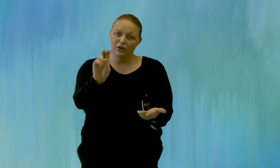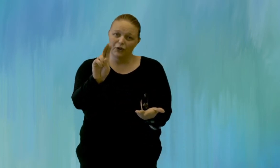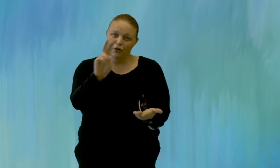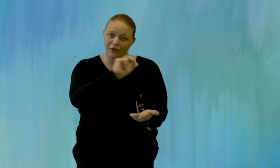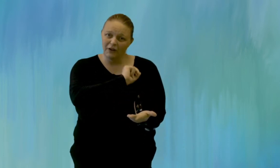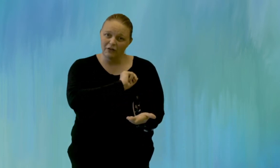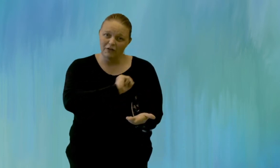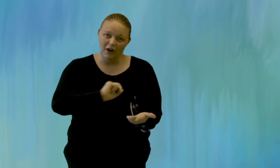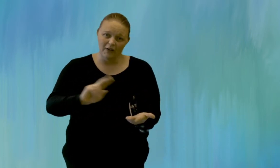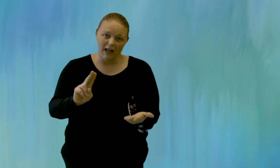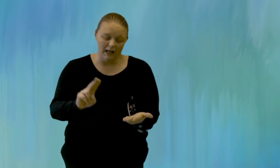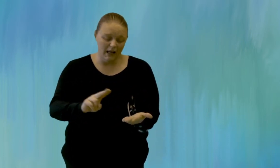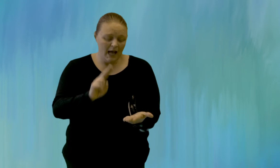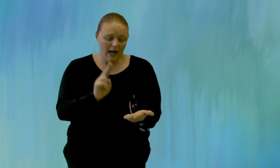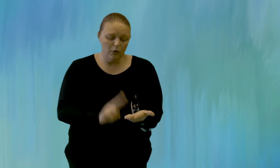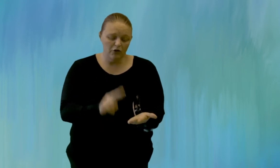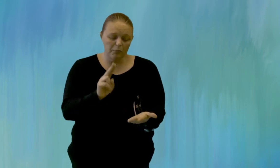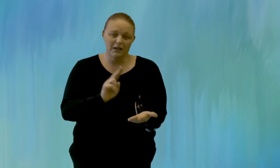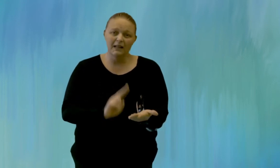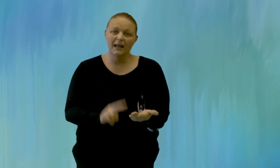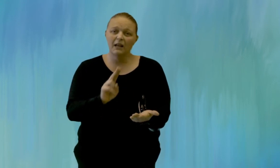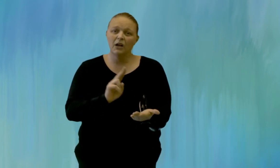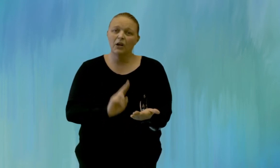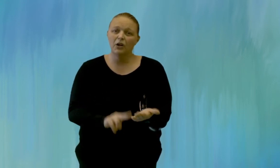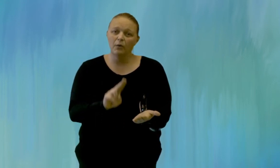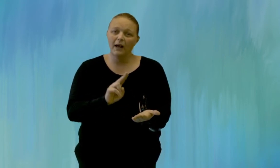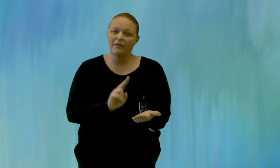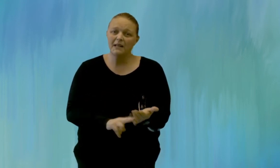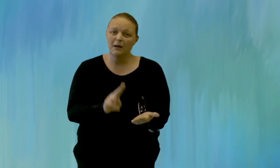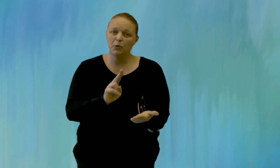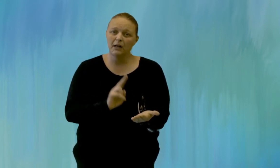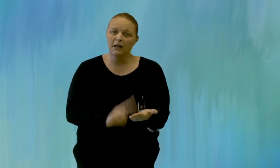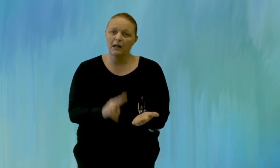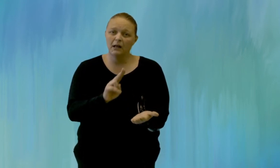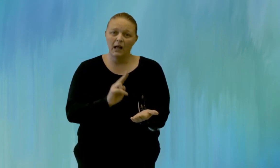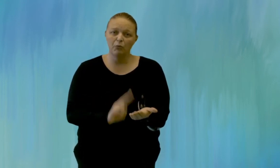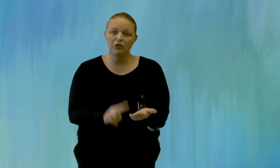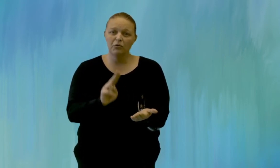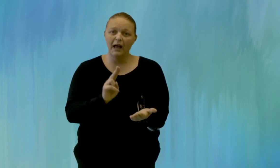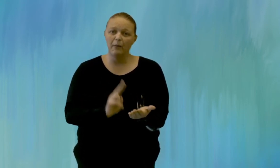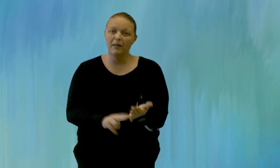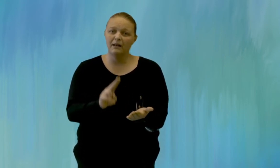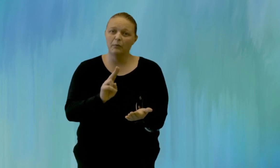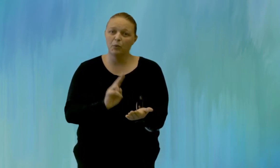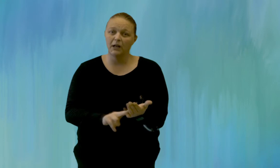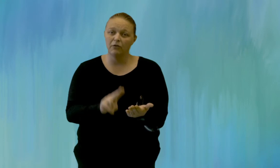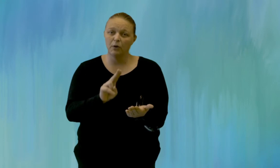two fingers of your other hand and would you pretend like you have a tambourine? And would you tap that tambourine for me?